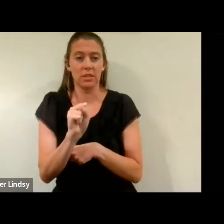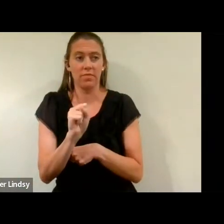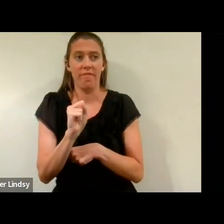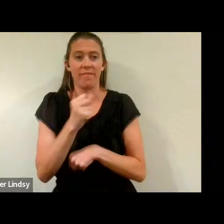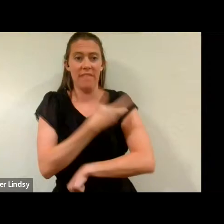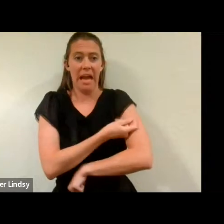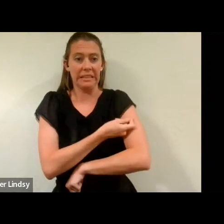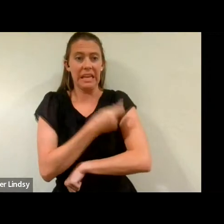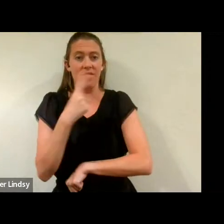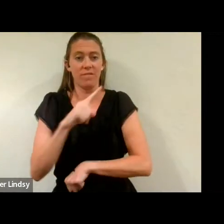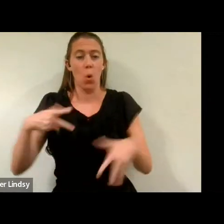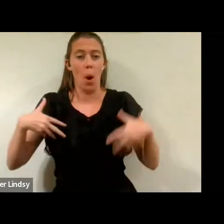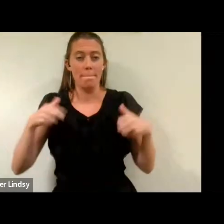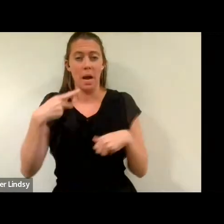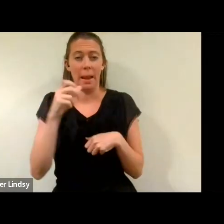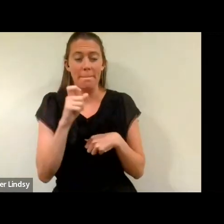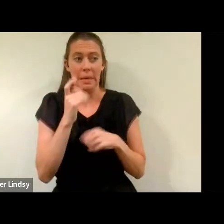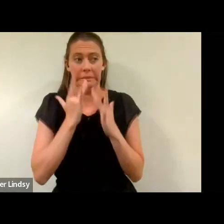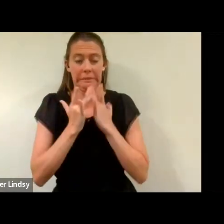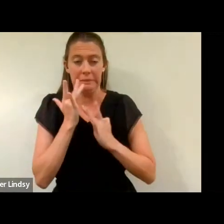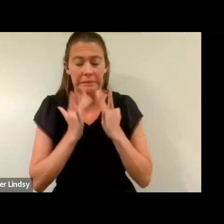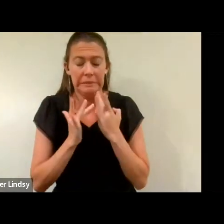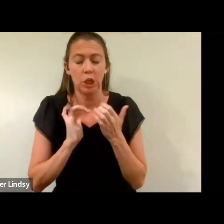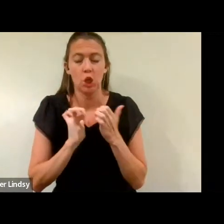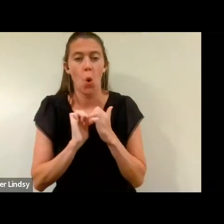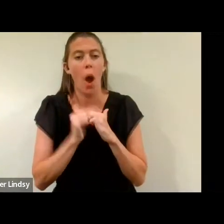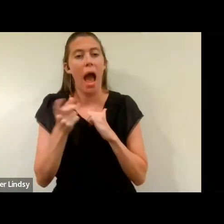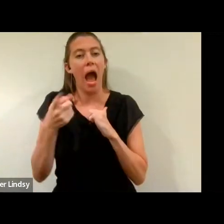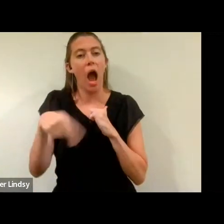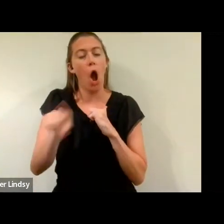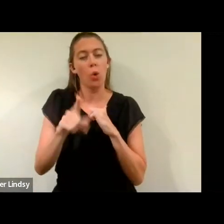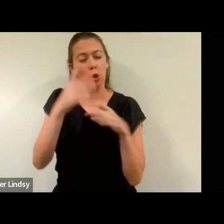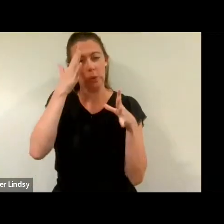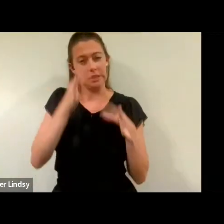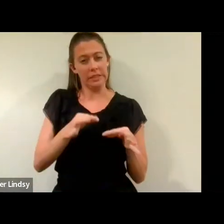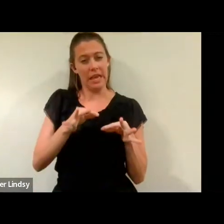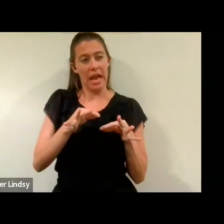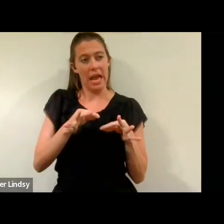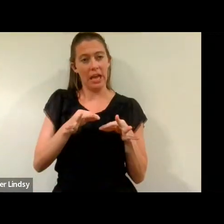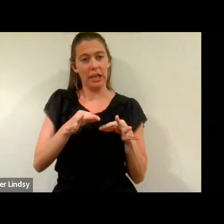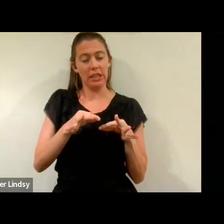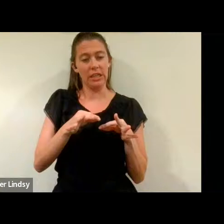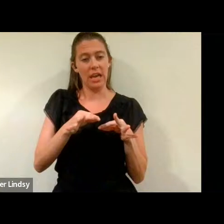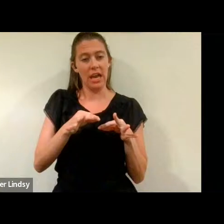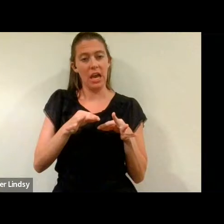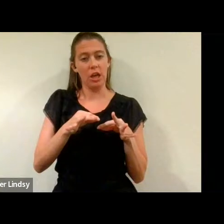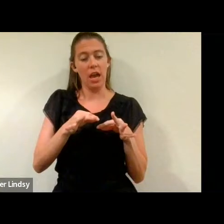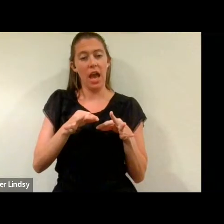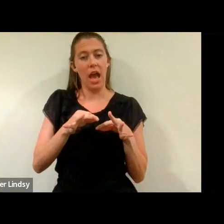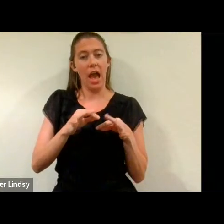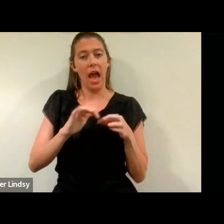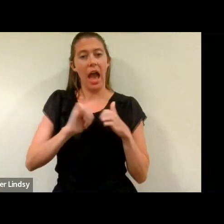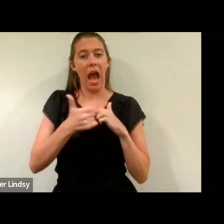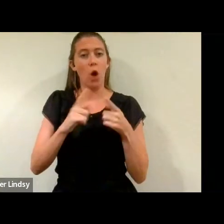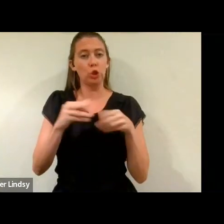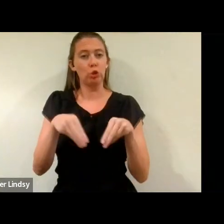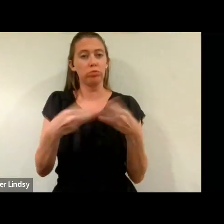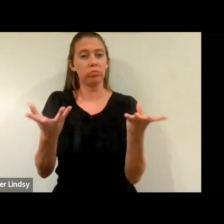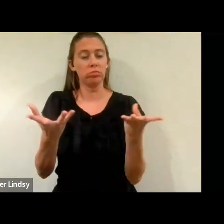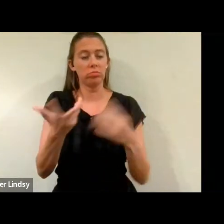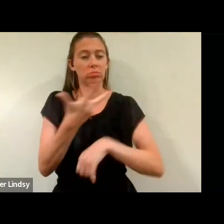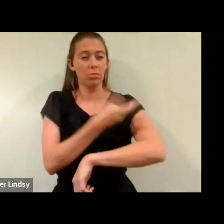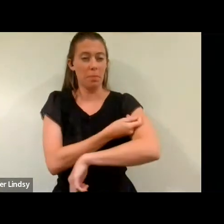you deciding how many doses you're distributing through some of the community